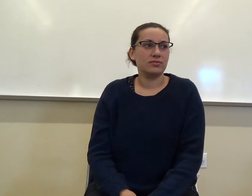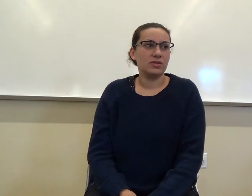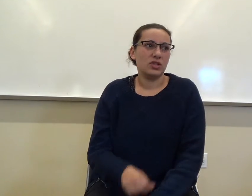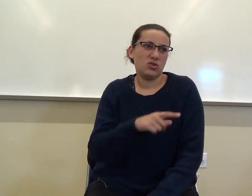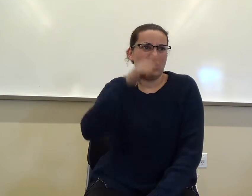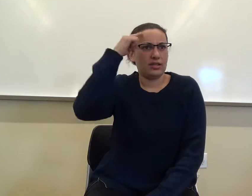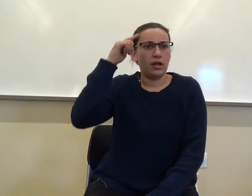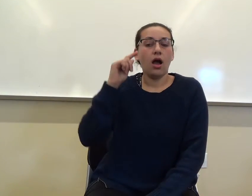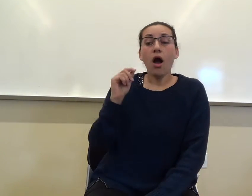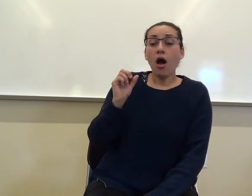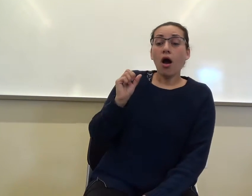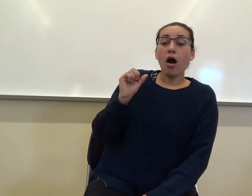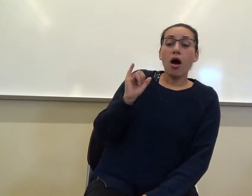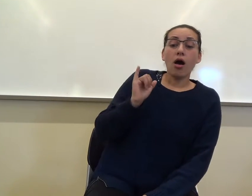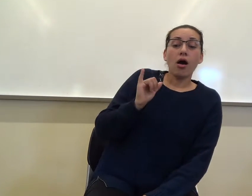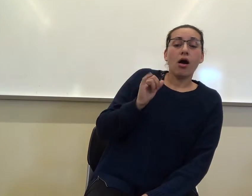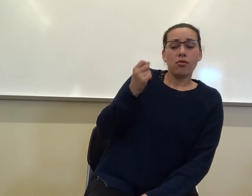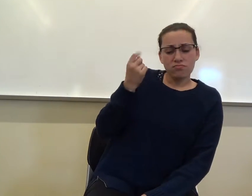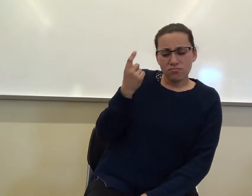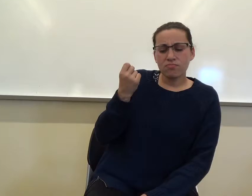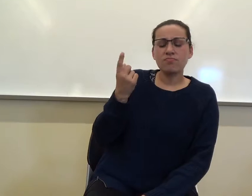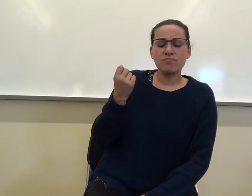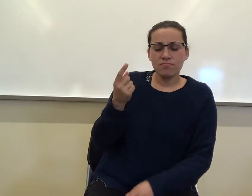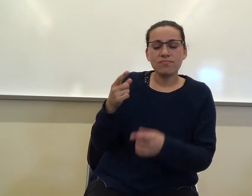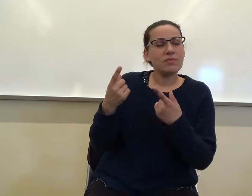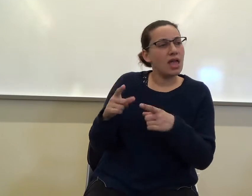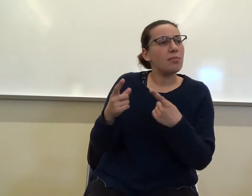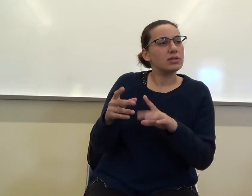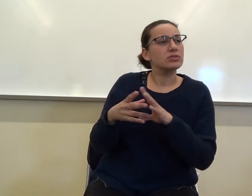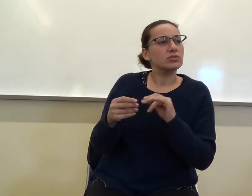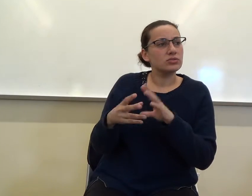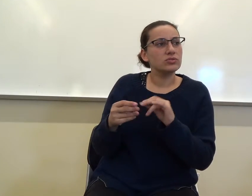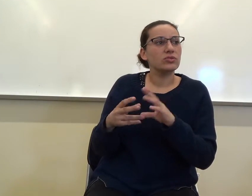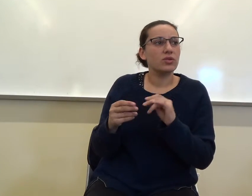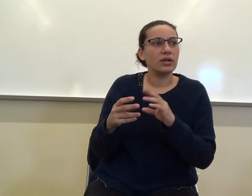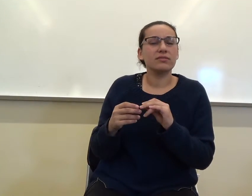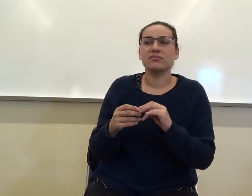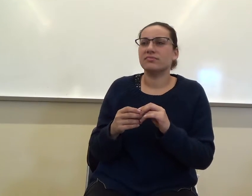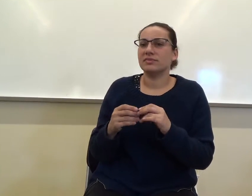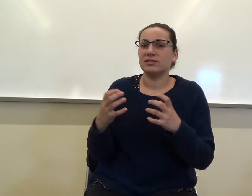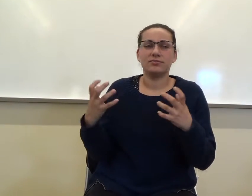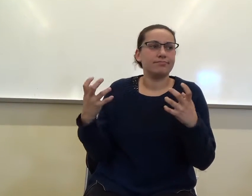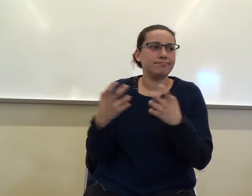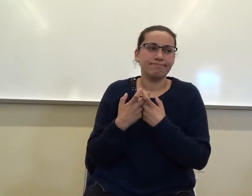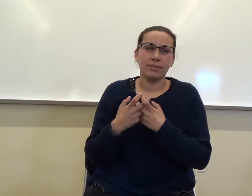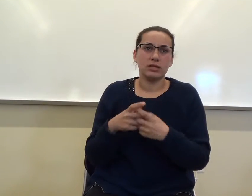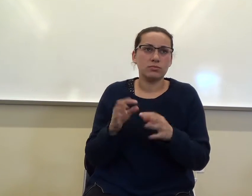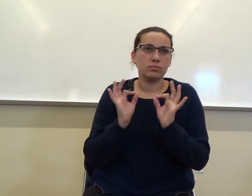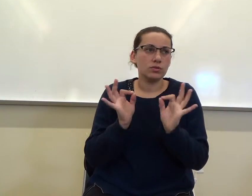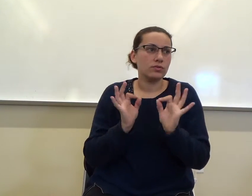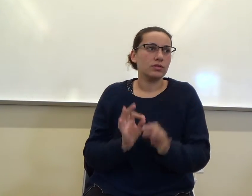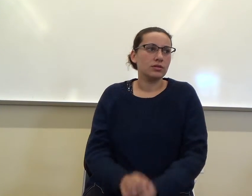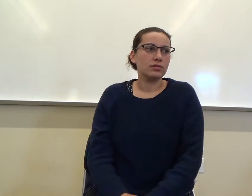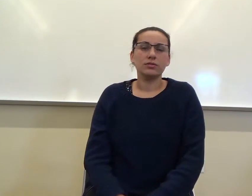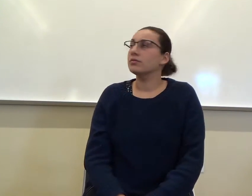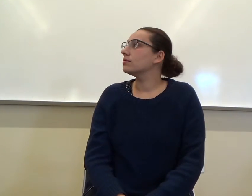I understand exactly what's going on here. And then it's going to come together. So this was what we were looking